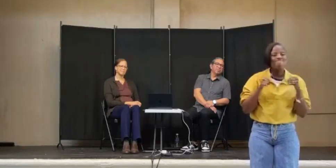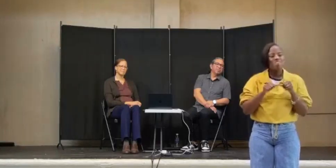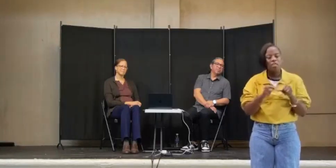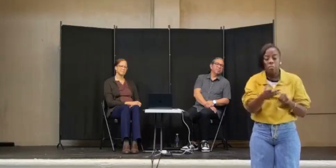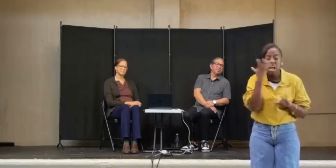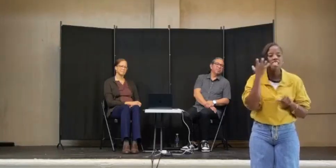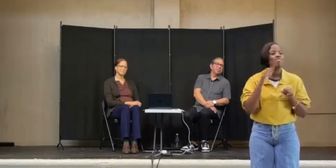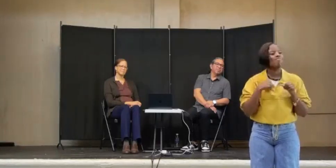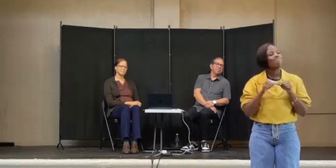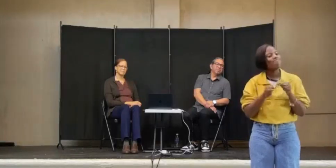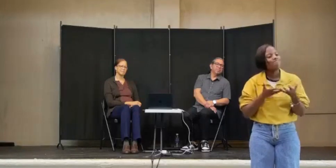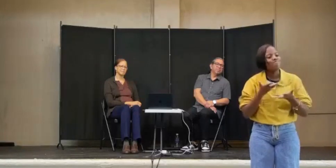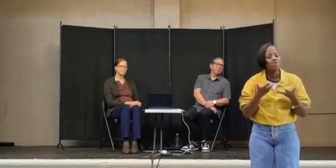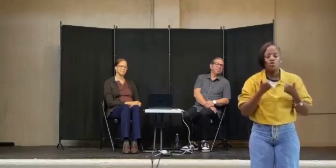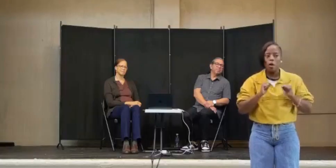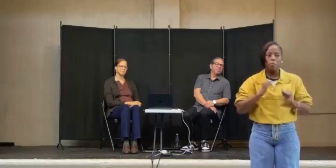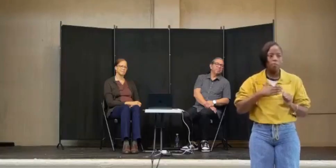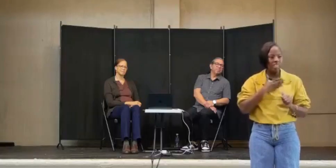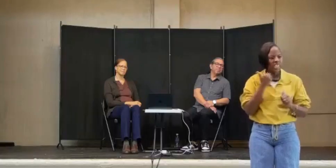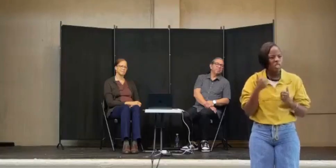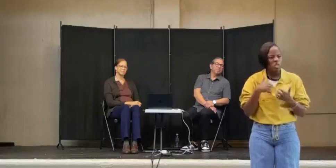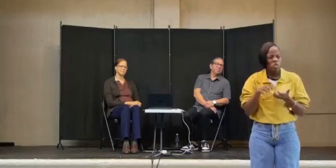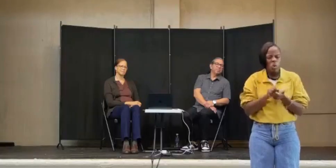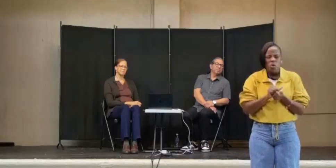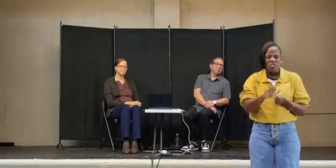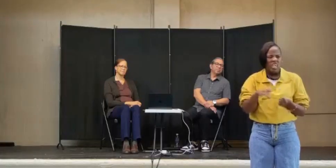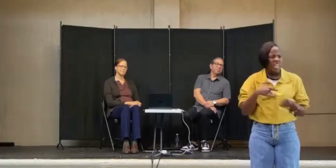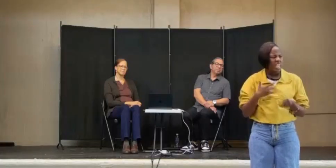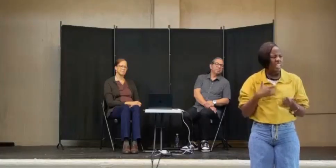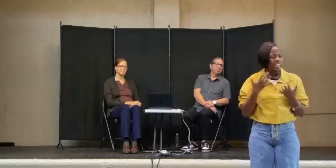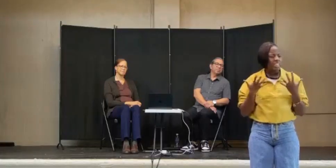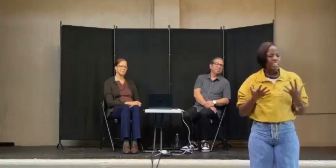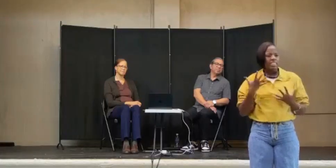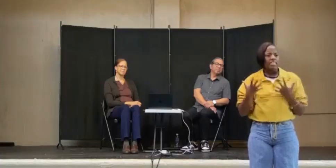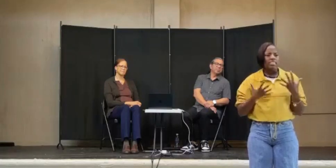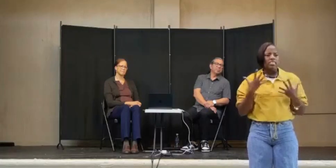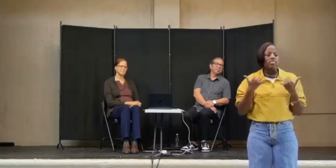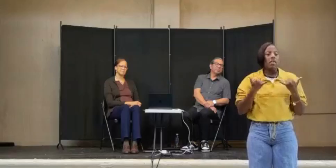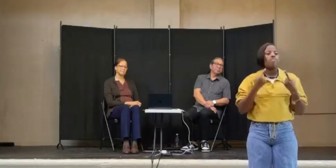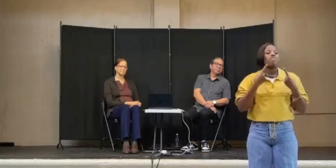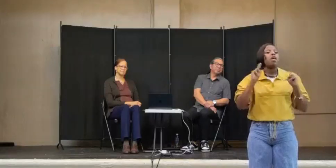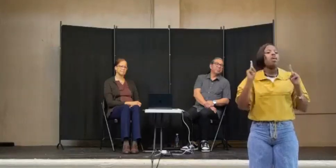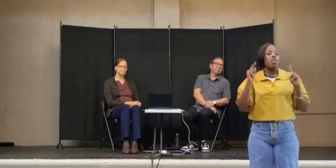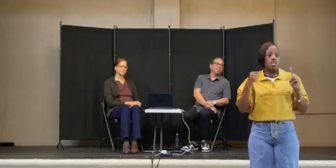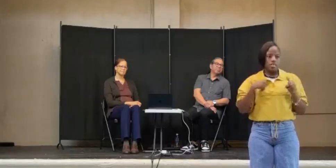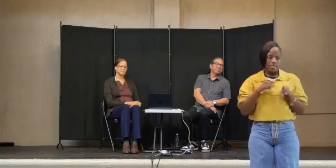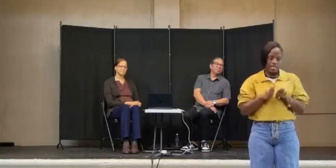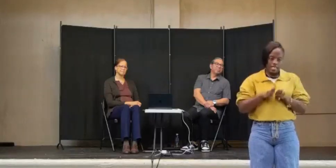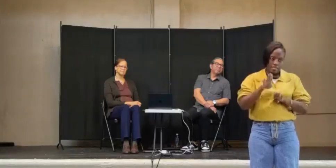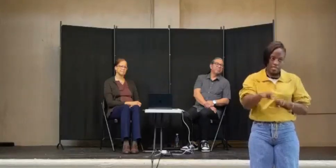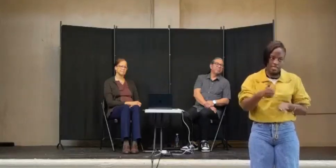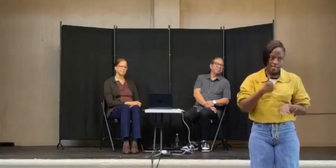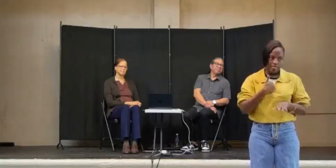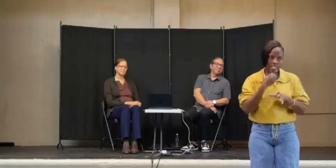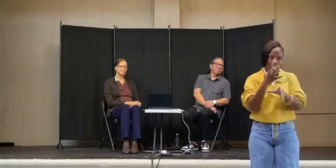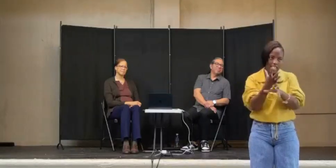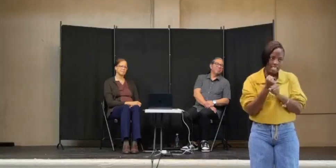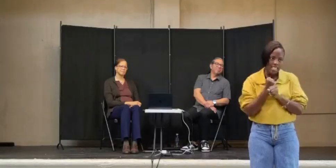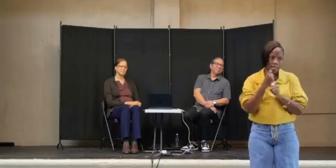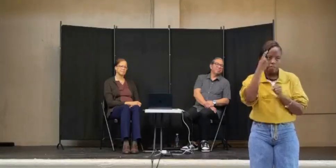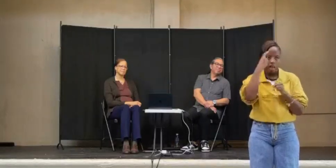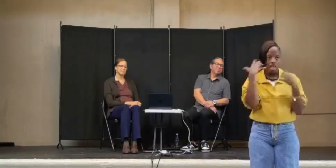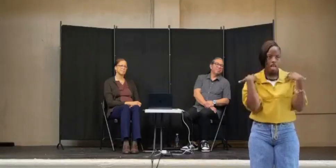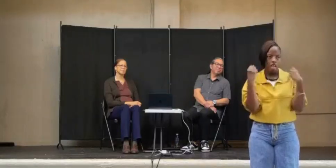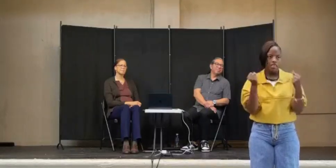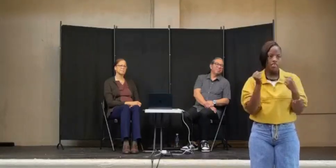to, you know, not get angry and just try my best, and not to be hurtful to them.